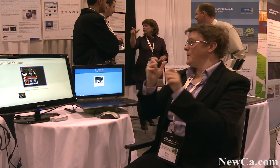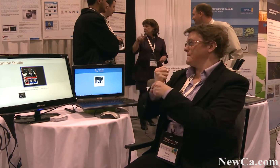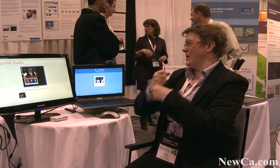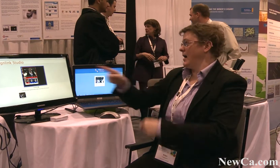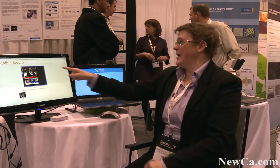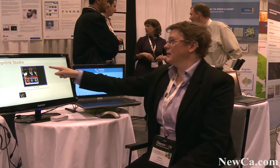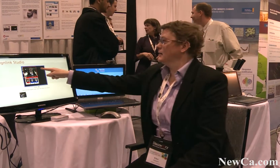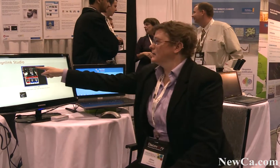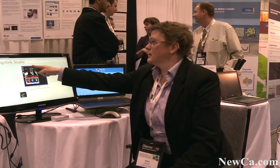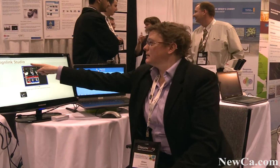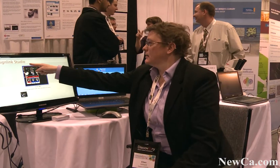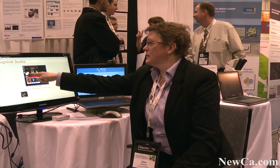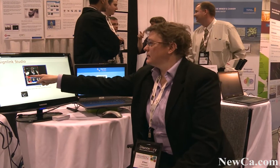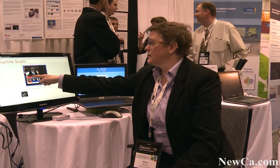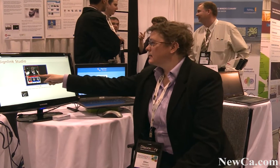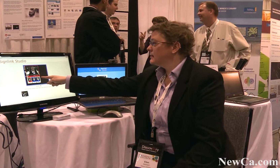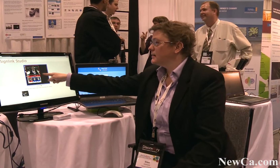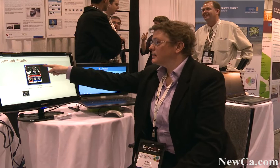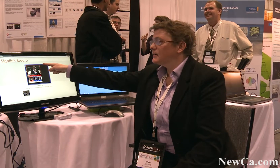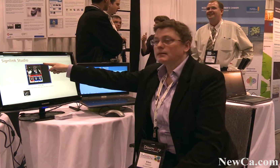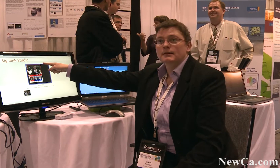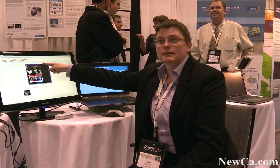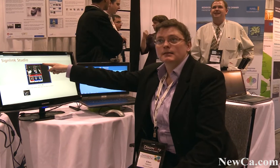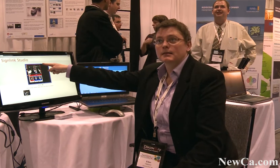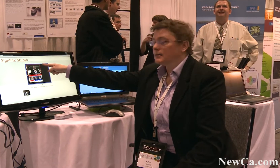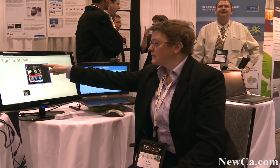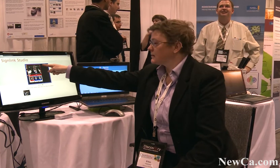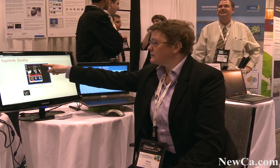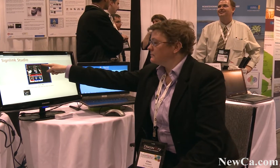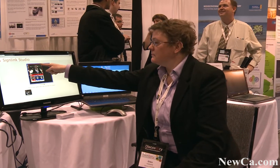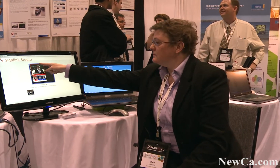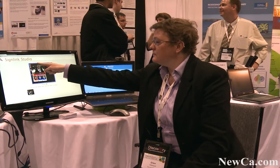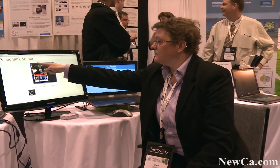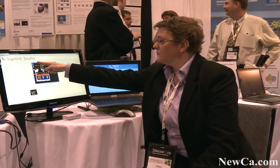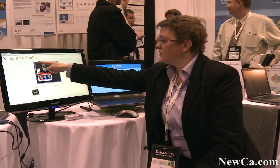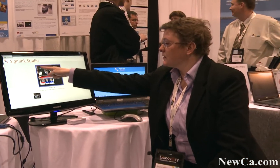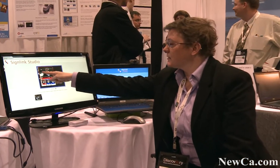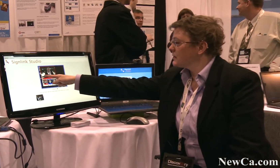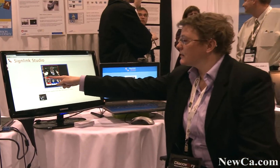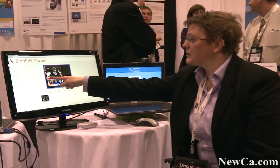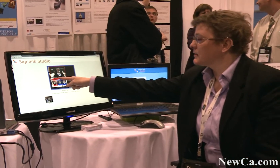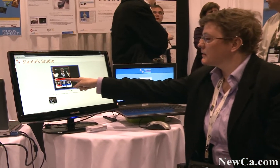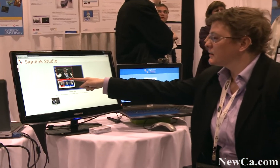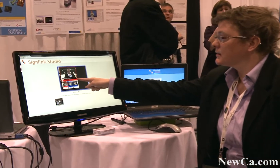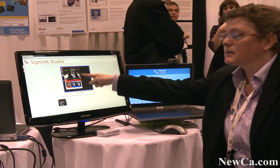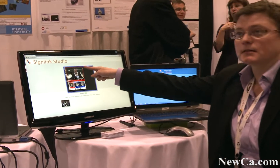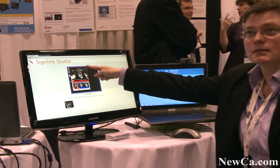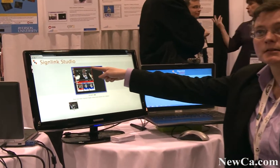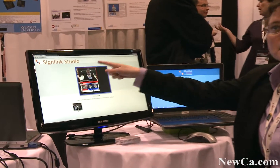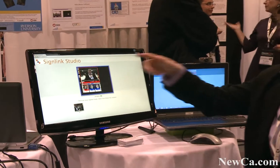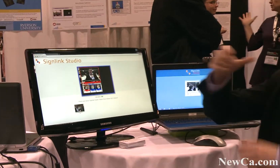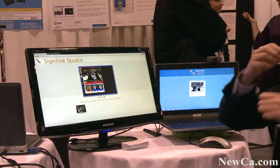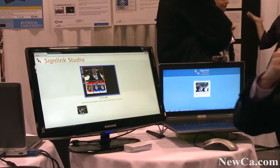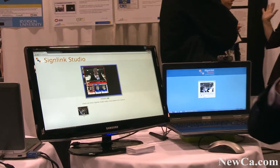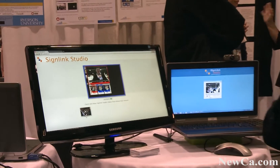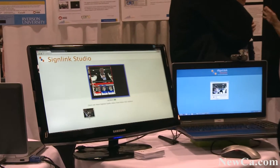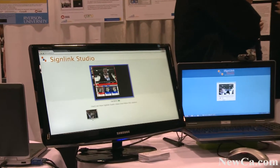in American Sign Language and create video objects such as you see here in this interface.